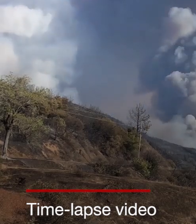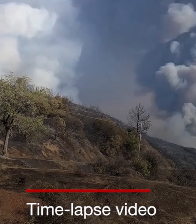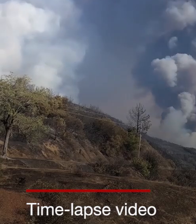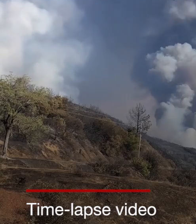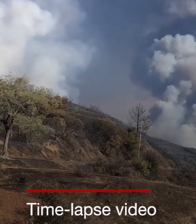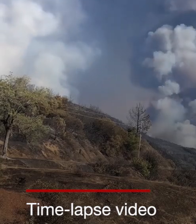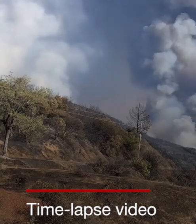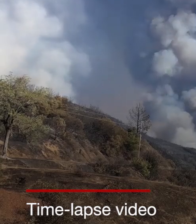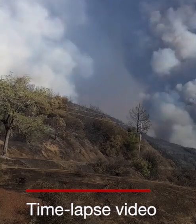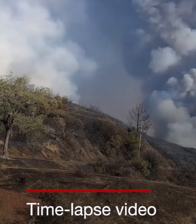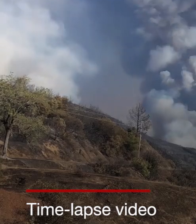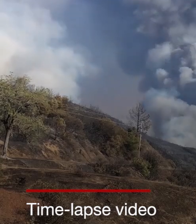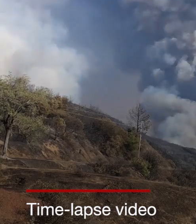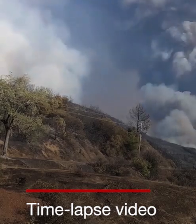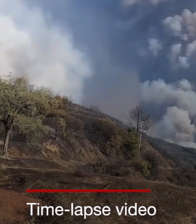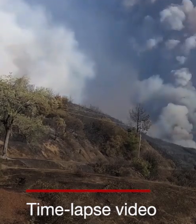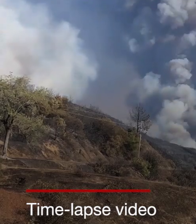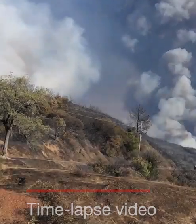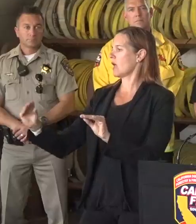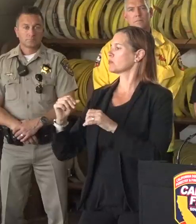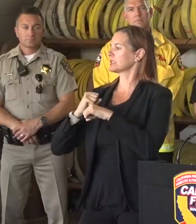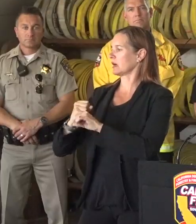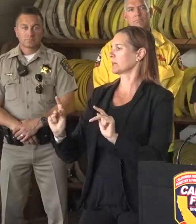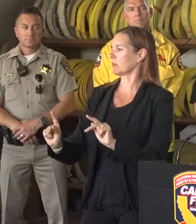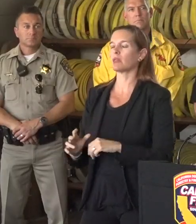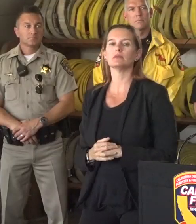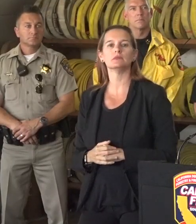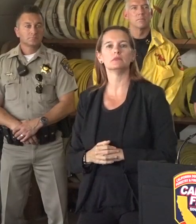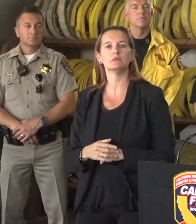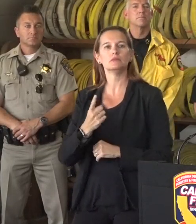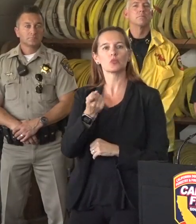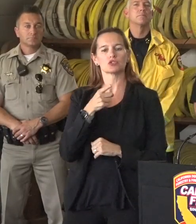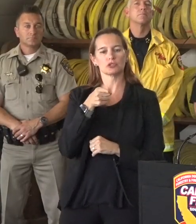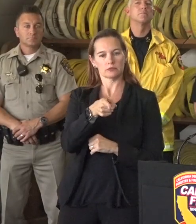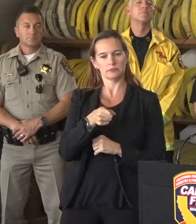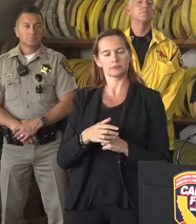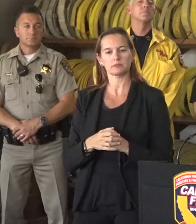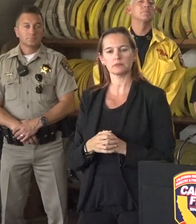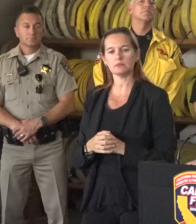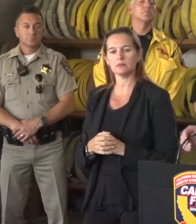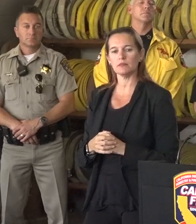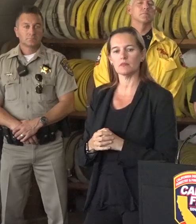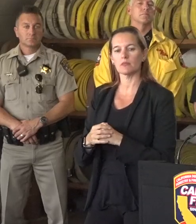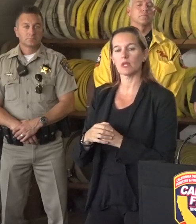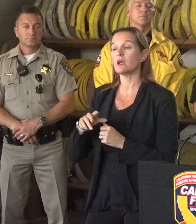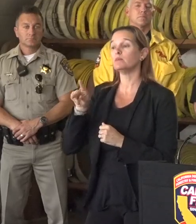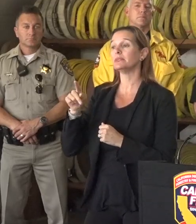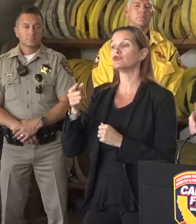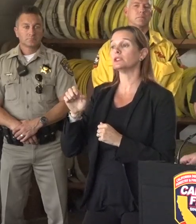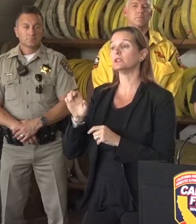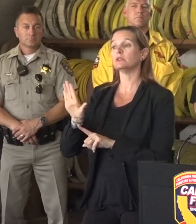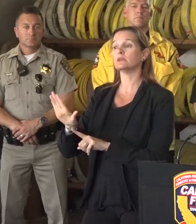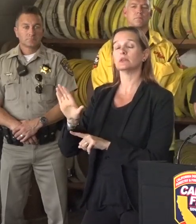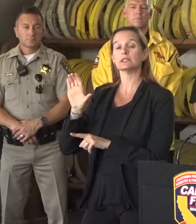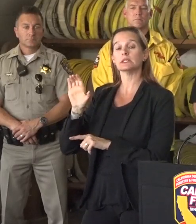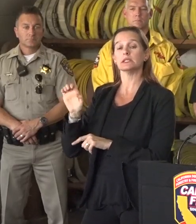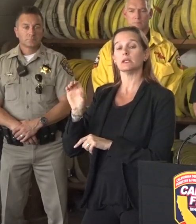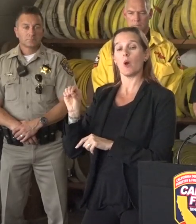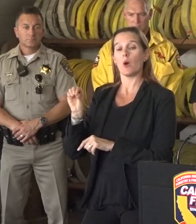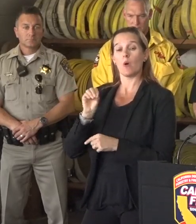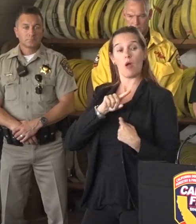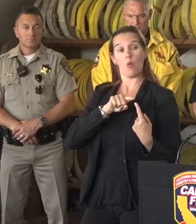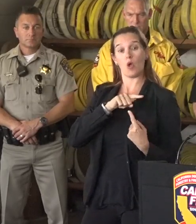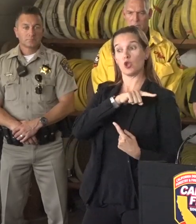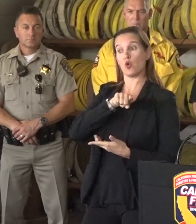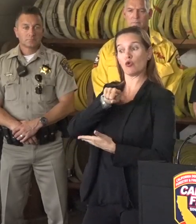resources today so that we can protect people tomorrow. Governor, the CEO of PG&E, in response to your criticism about the